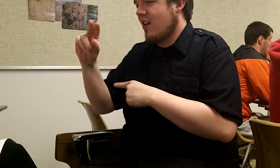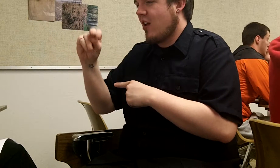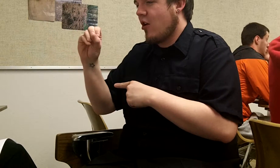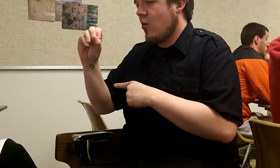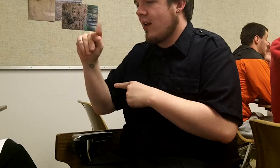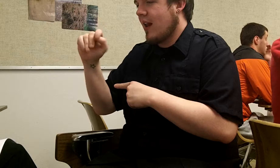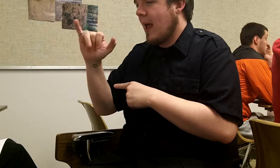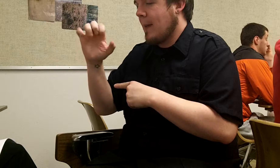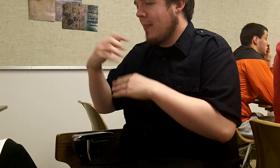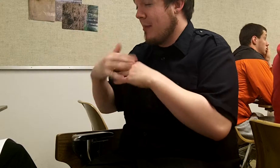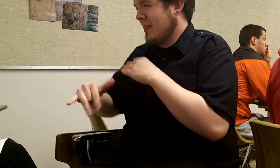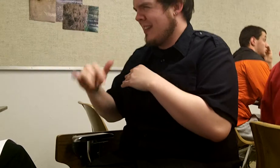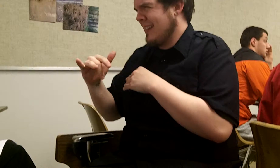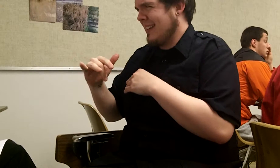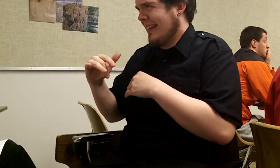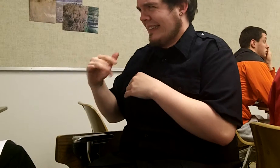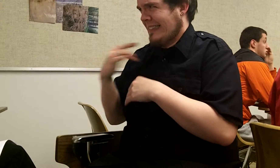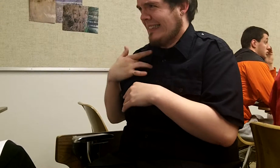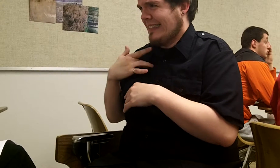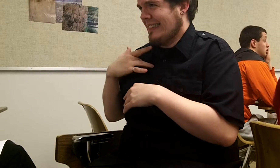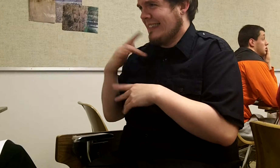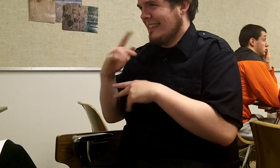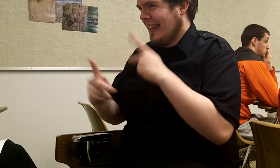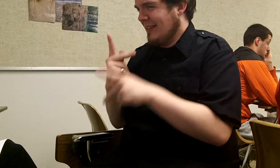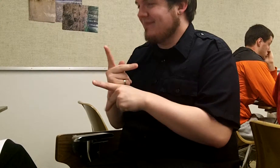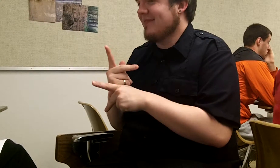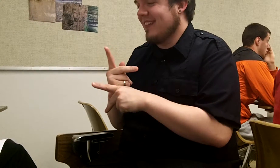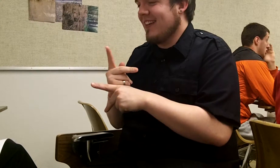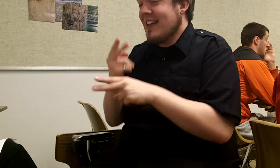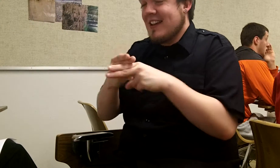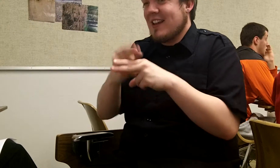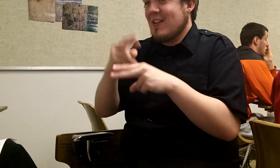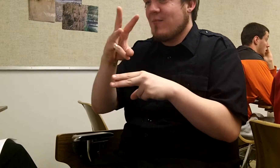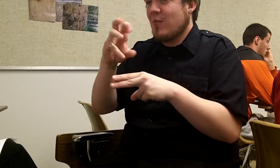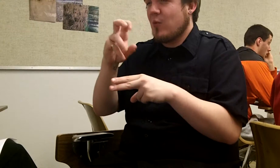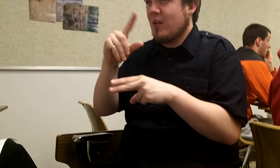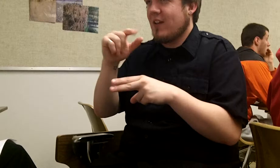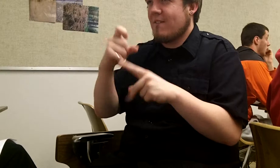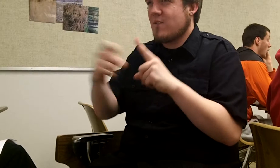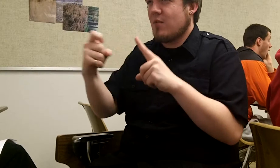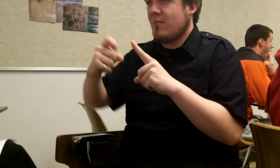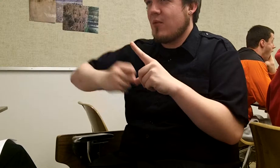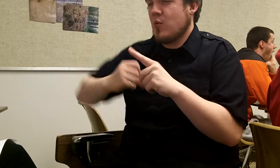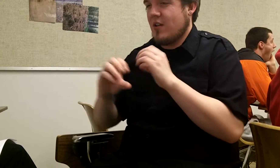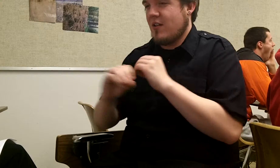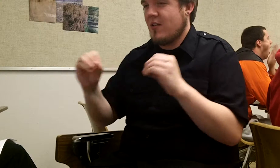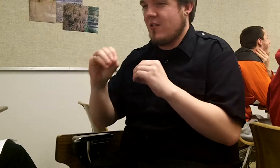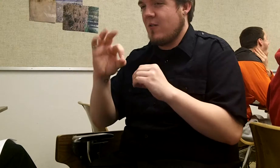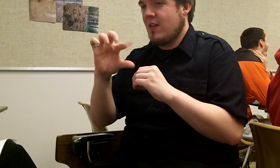wingless, the signal here was named after fruit flies. Later, they discovered that frizzled receptor, this wasn't in fruit flies, I'm trying to think